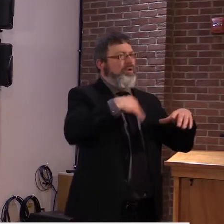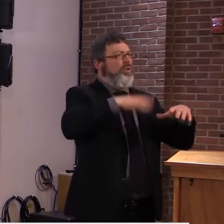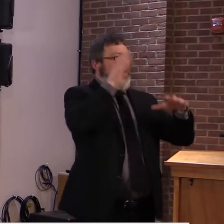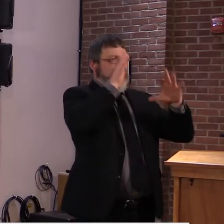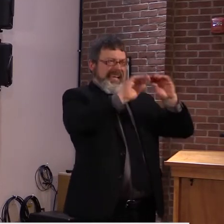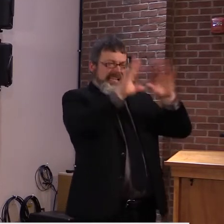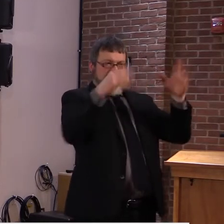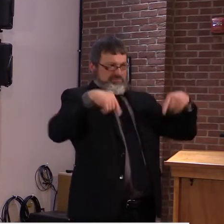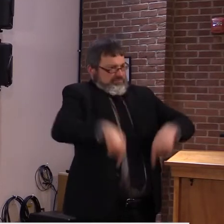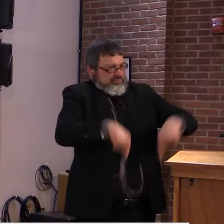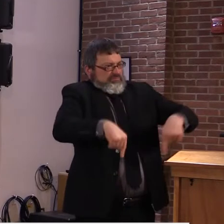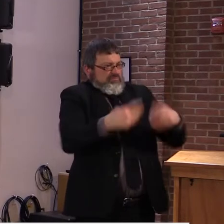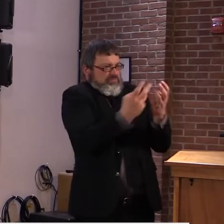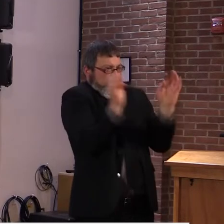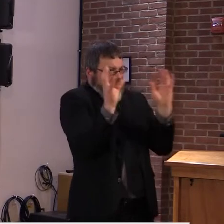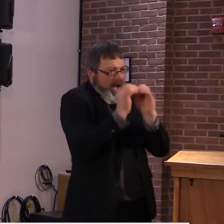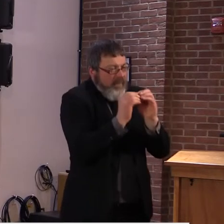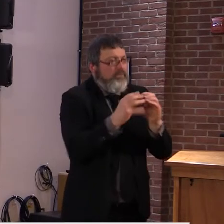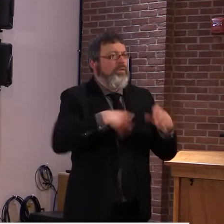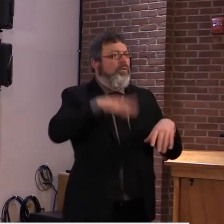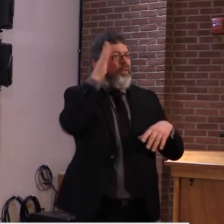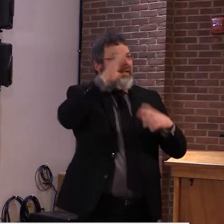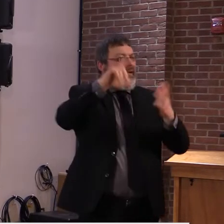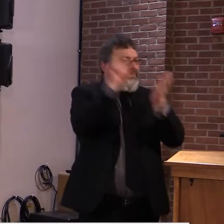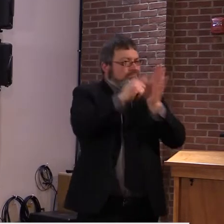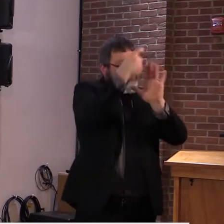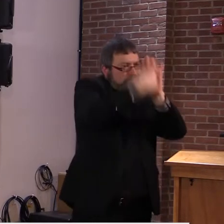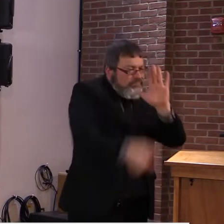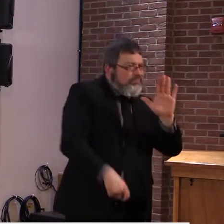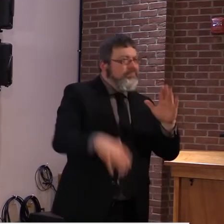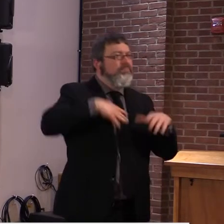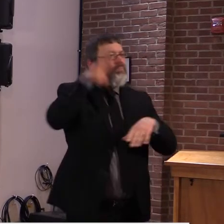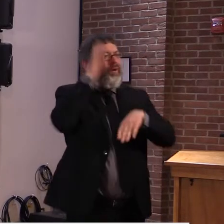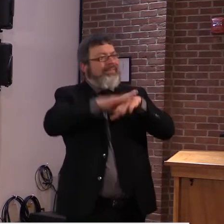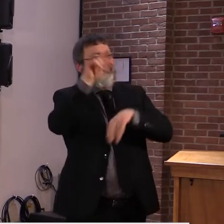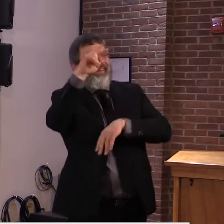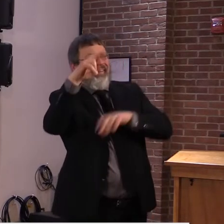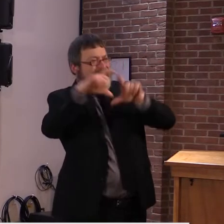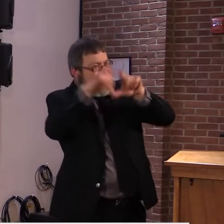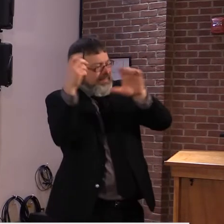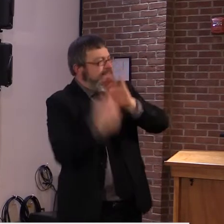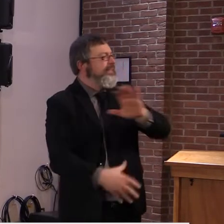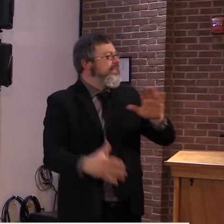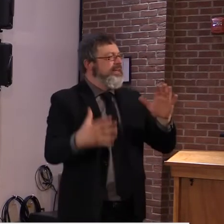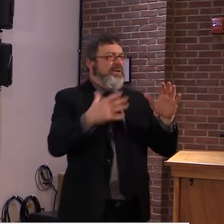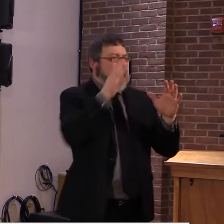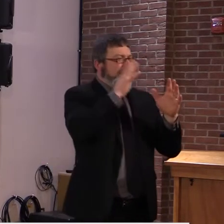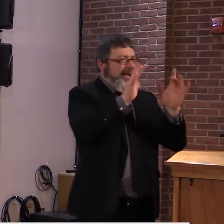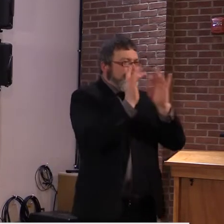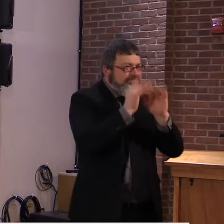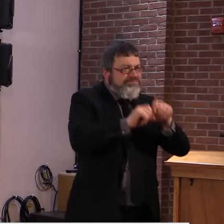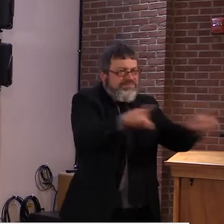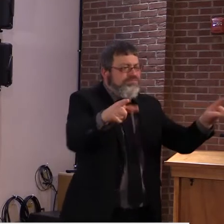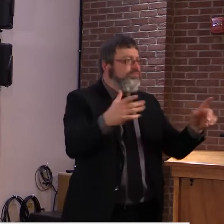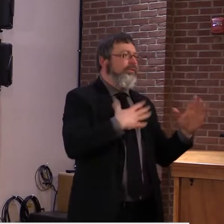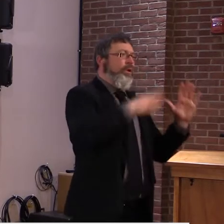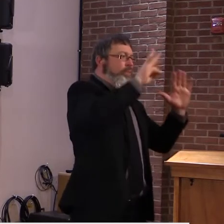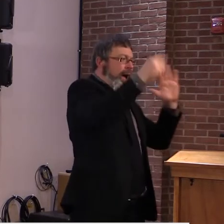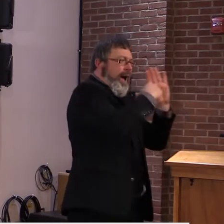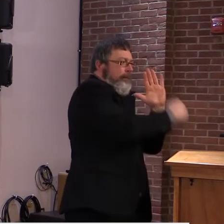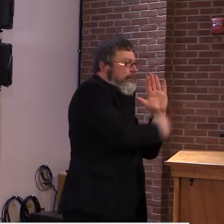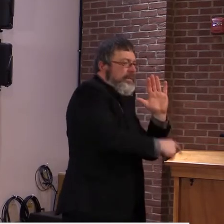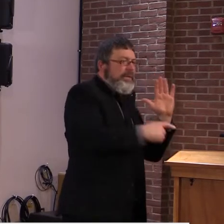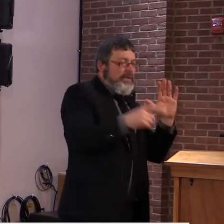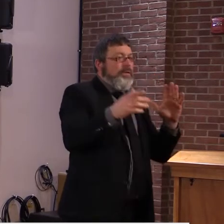It will also be effectively known by the healthcare community at that time, so they'll be able to participate in that communication